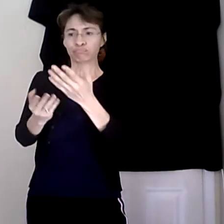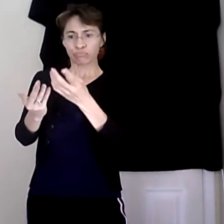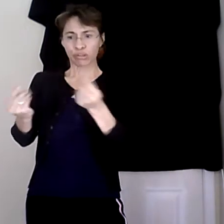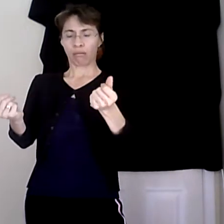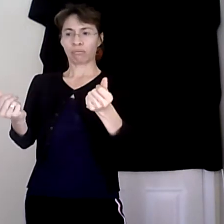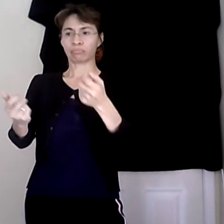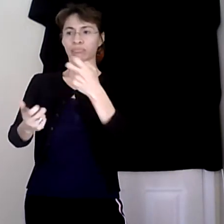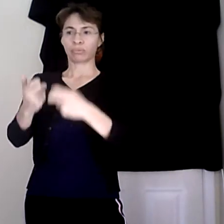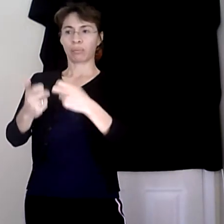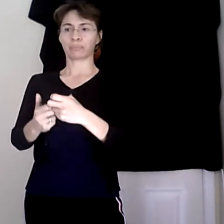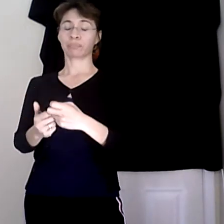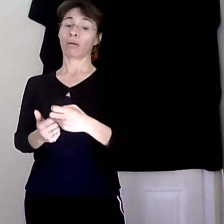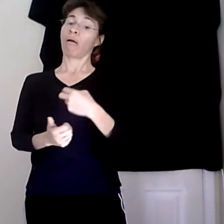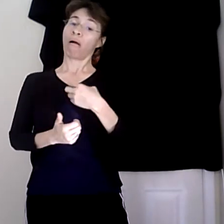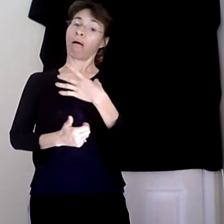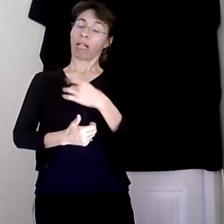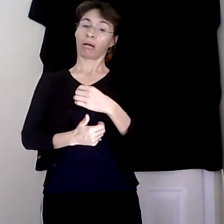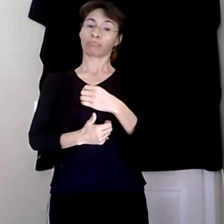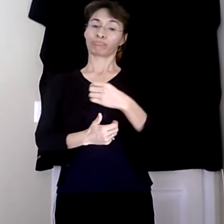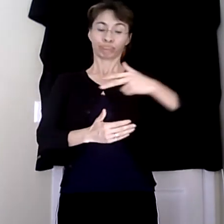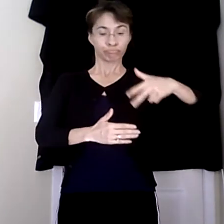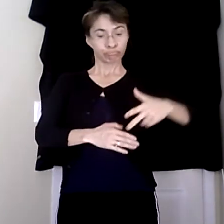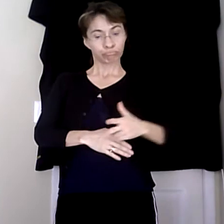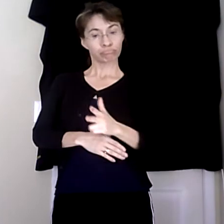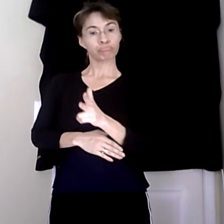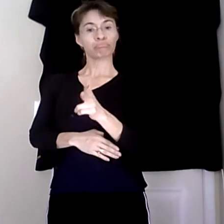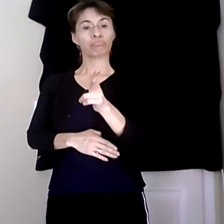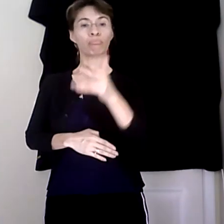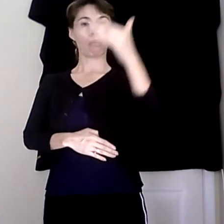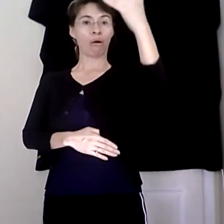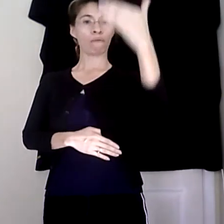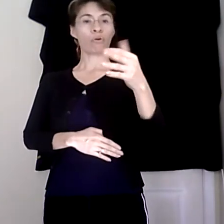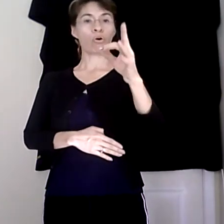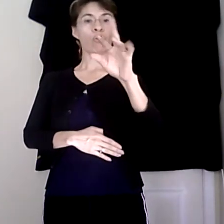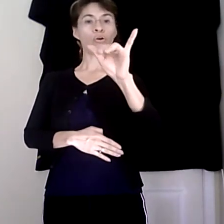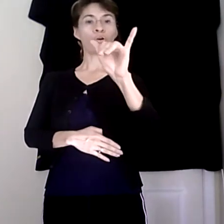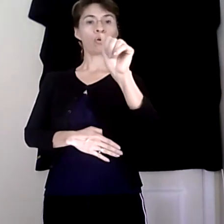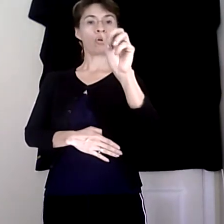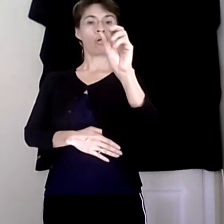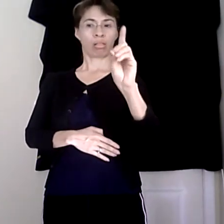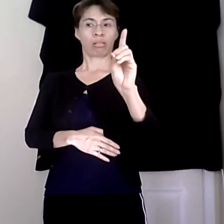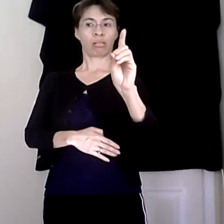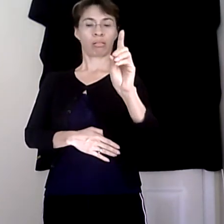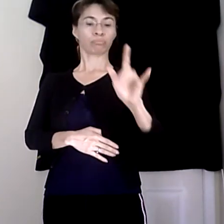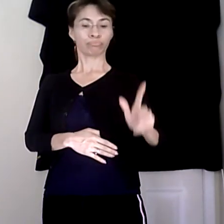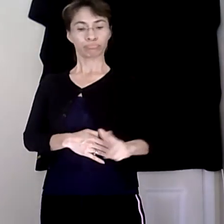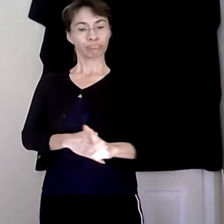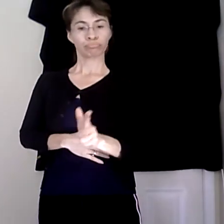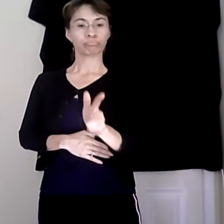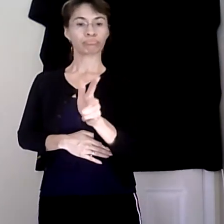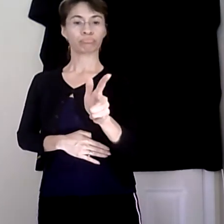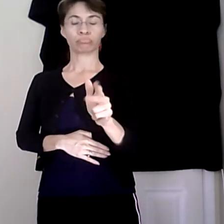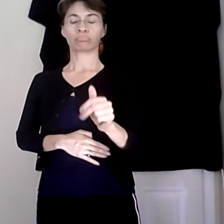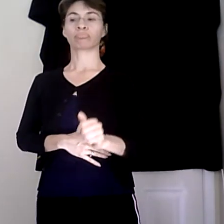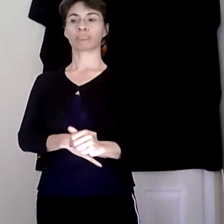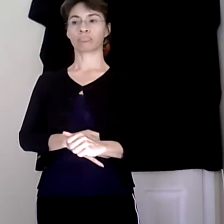my driveway and they leave no place also for us to park a second car. How can we determine, how